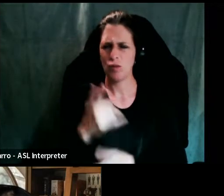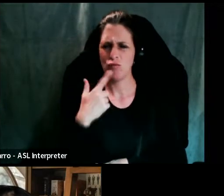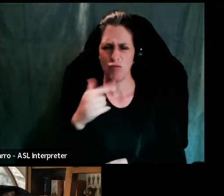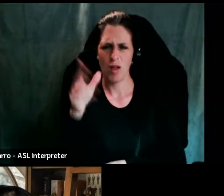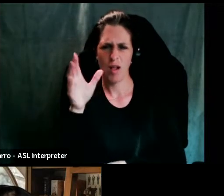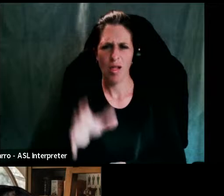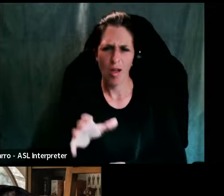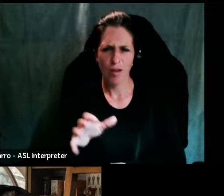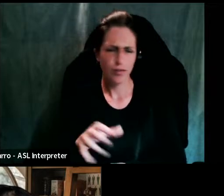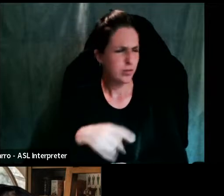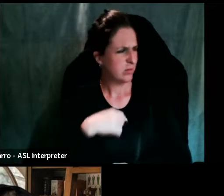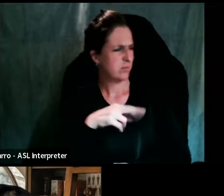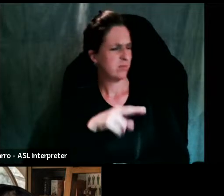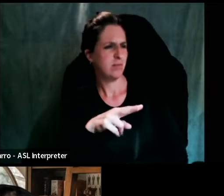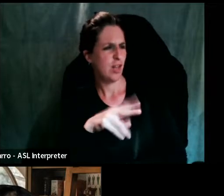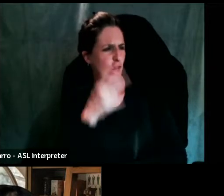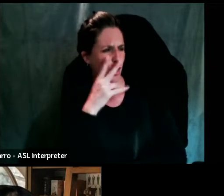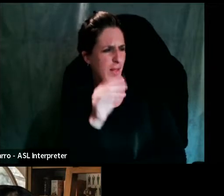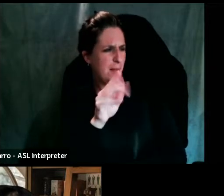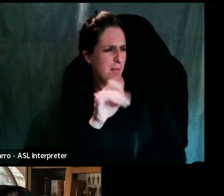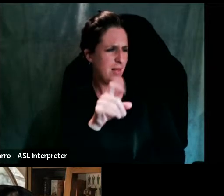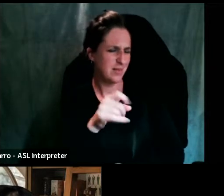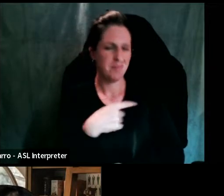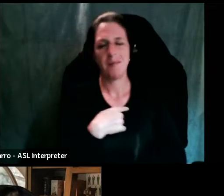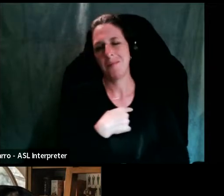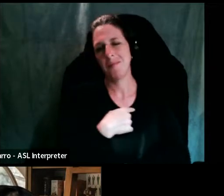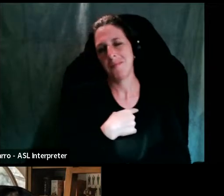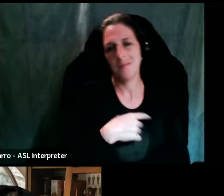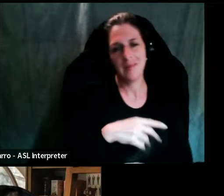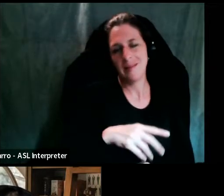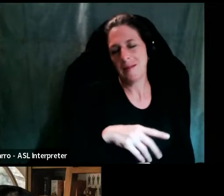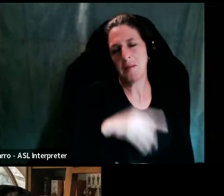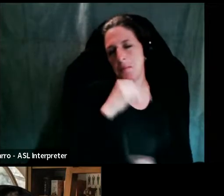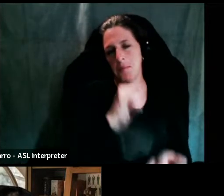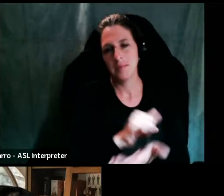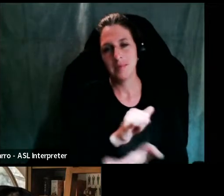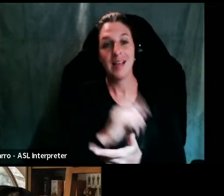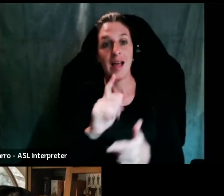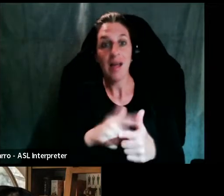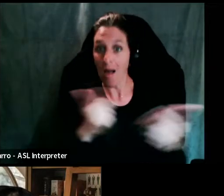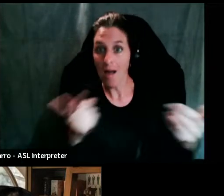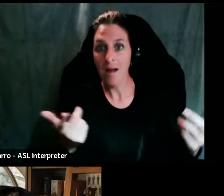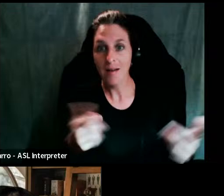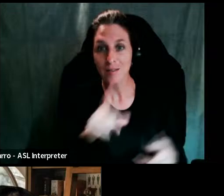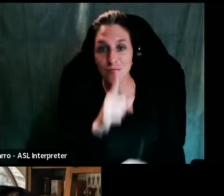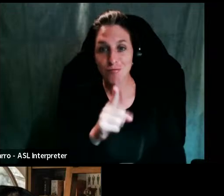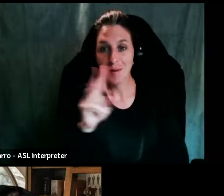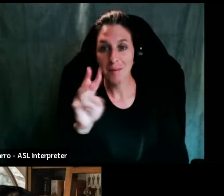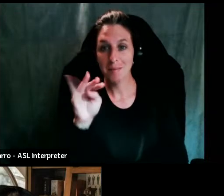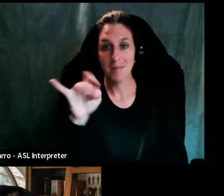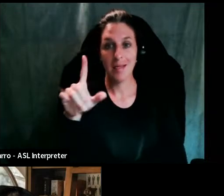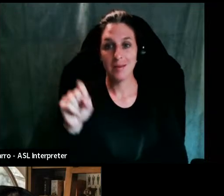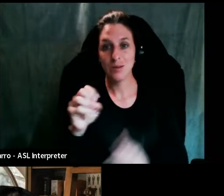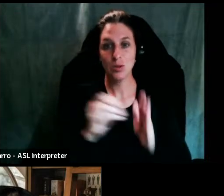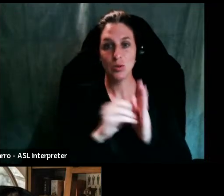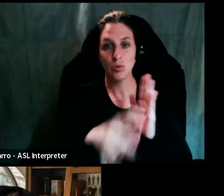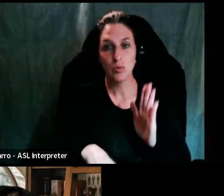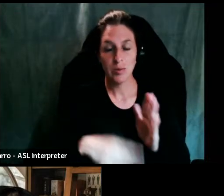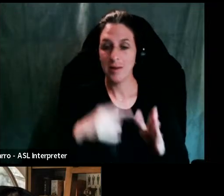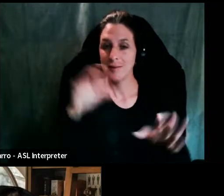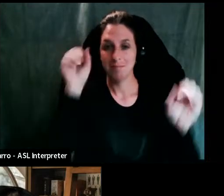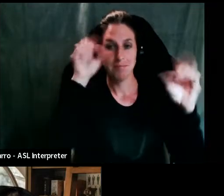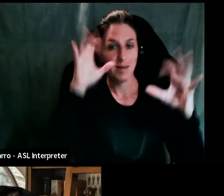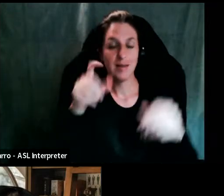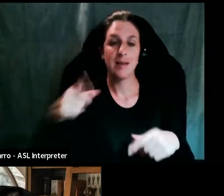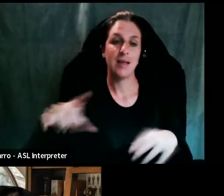Mills. I thought, yeah, sure, right. How could that possibly be? And then they were Mill students. That was amazing. And they did very